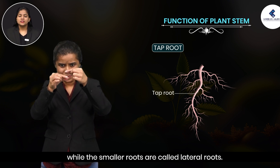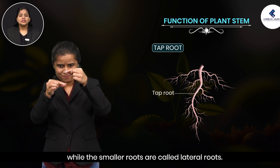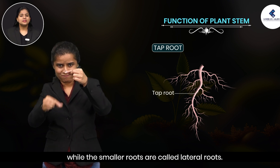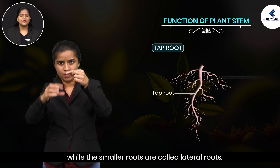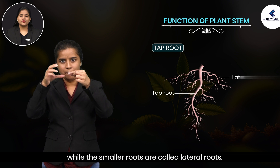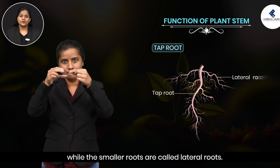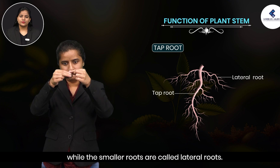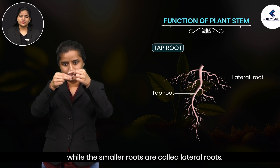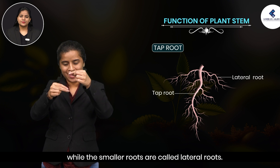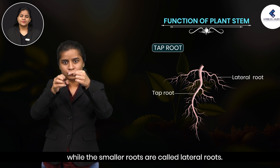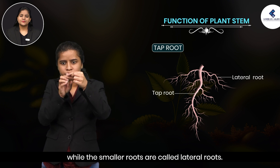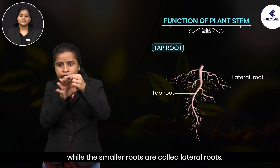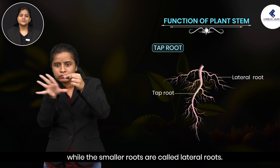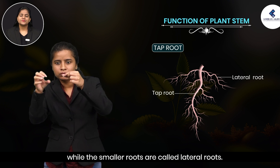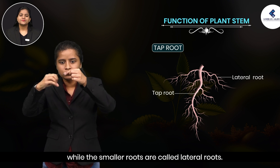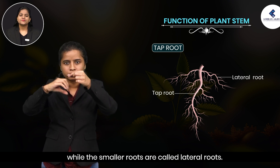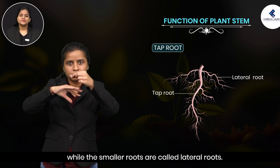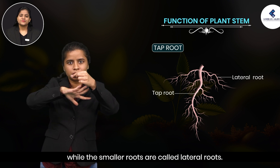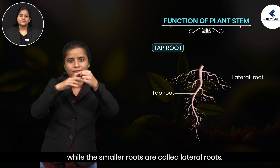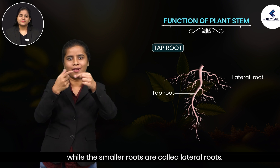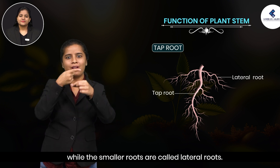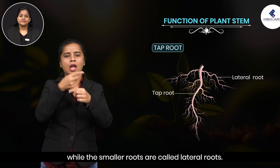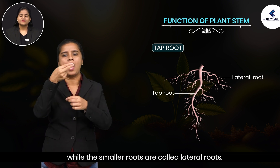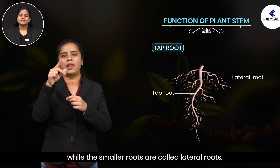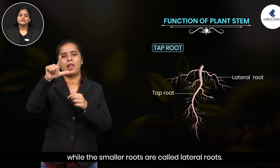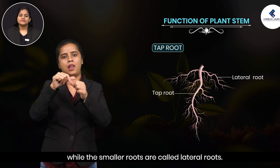called lateral roots.